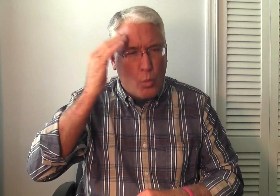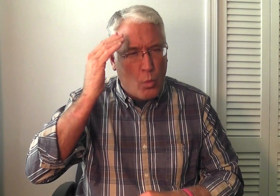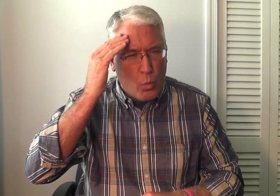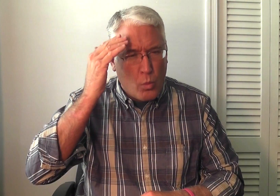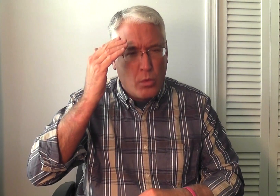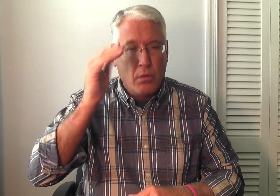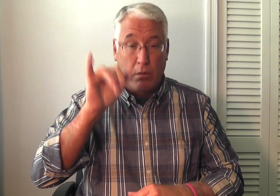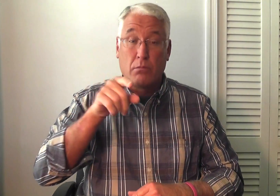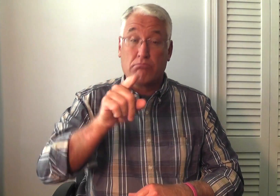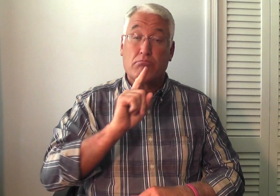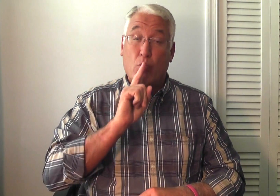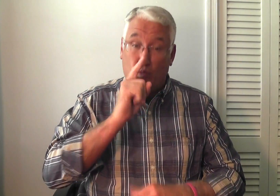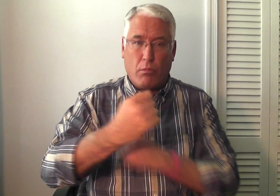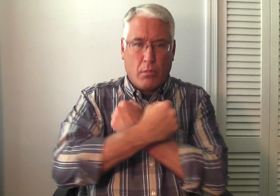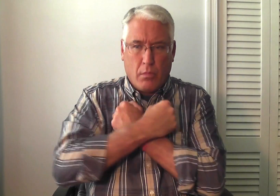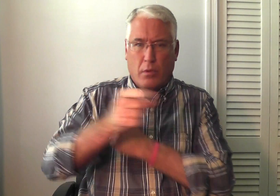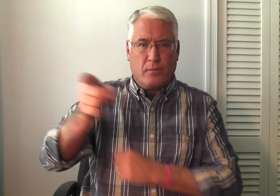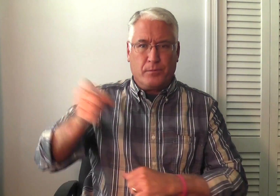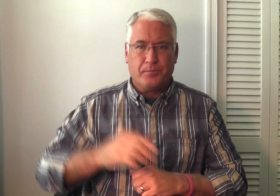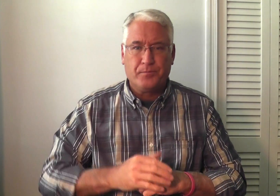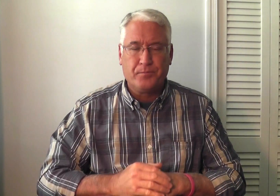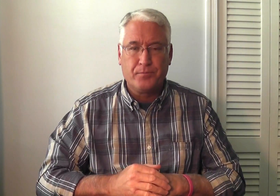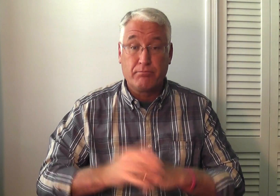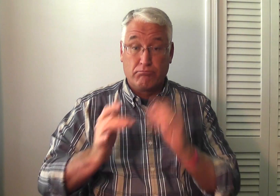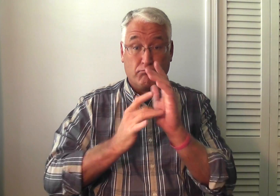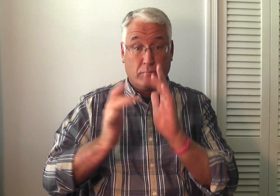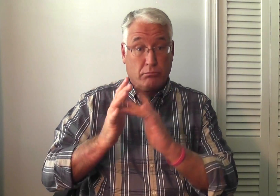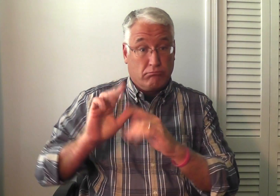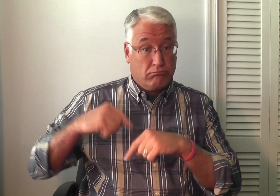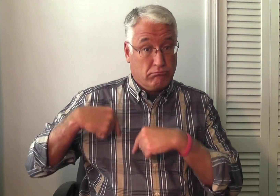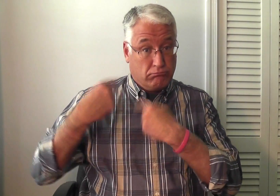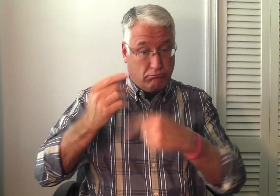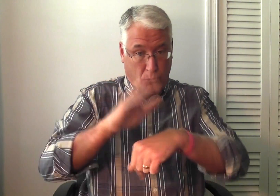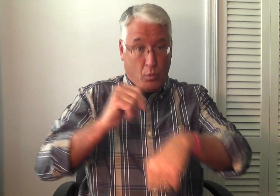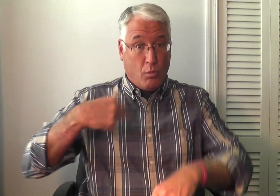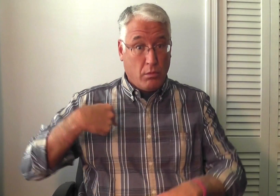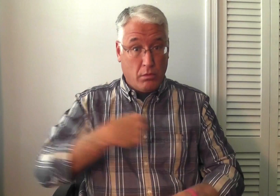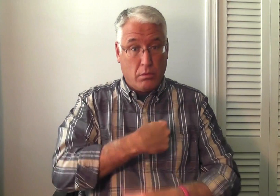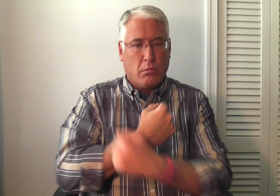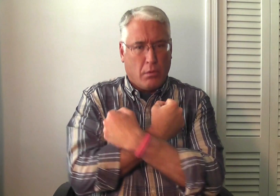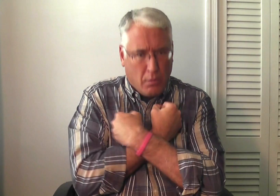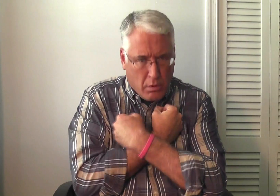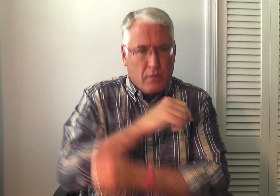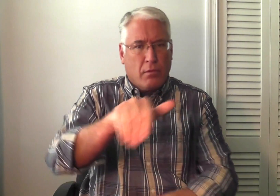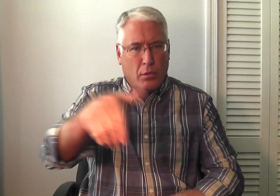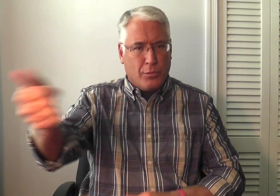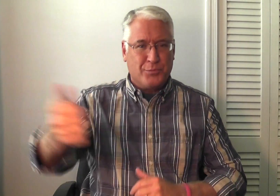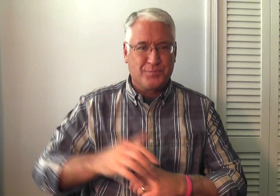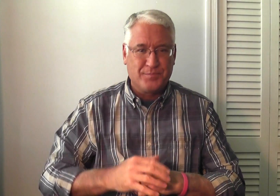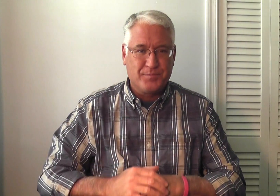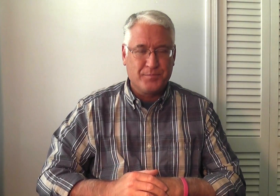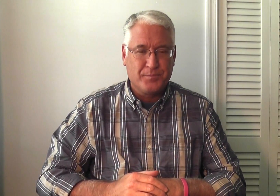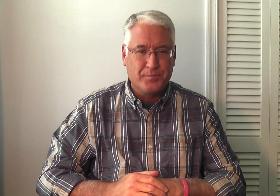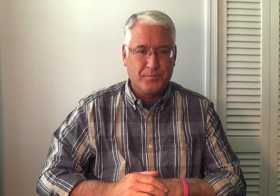It also lets them know that you really love them. Christians, we are called to love